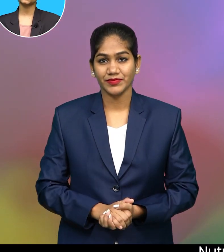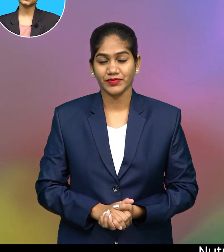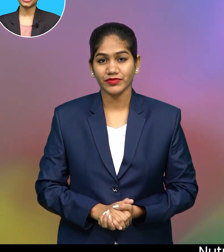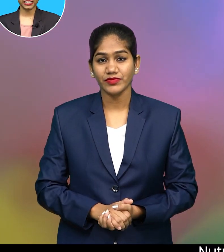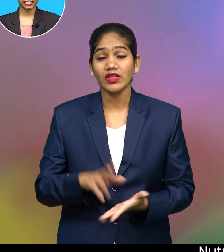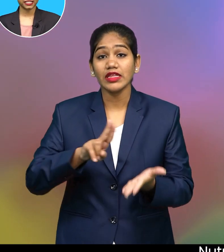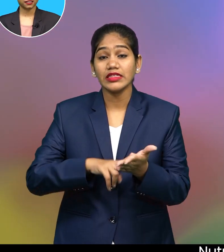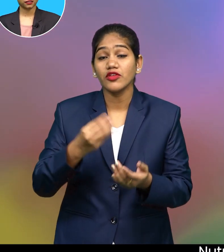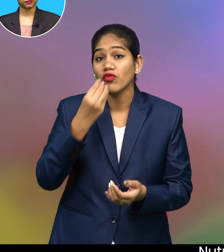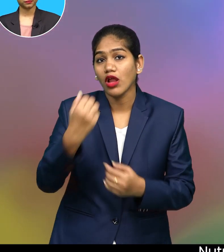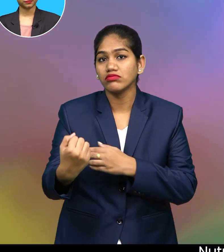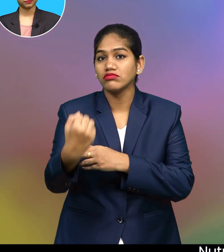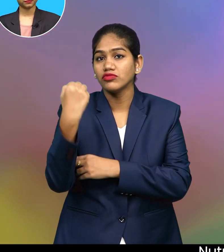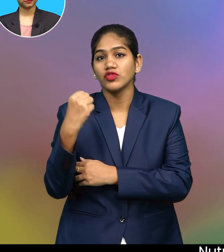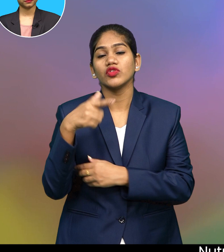Nutrition status.